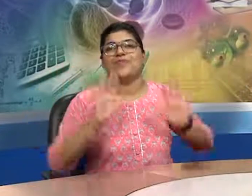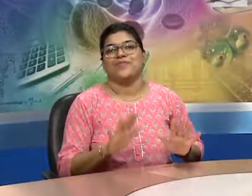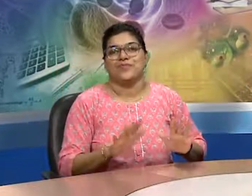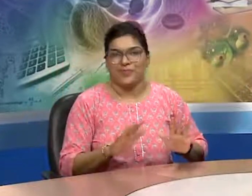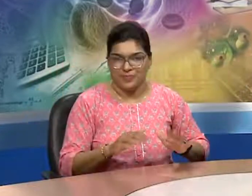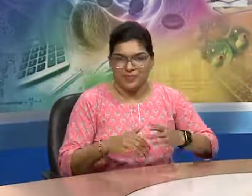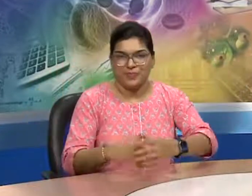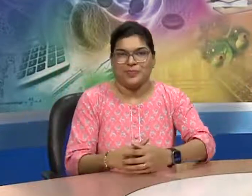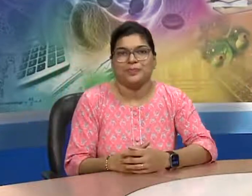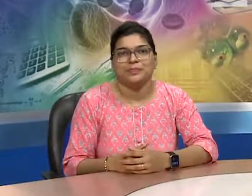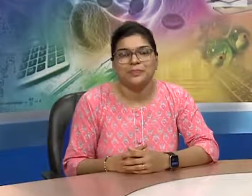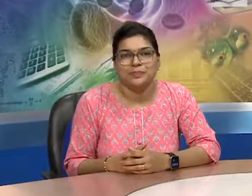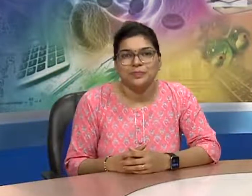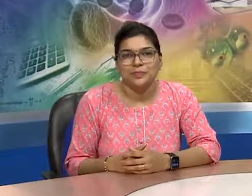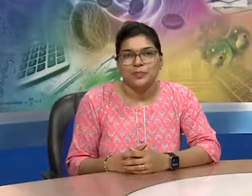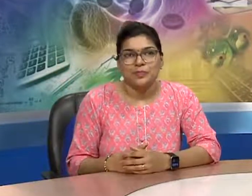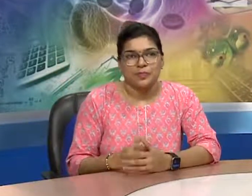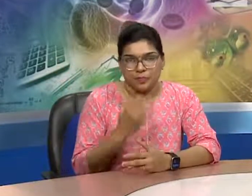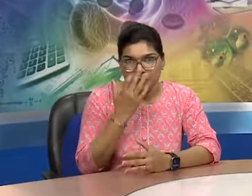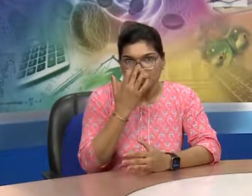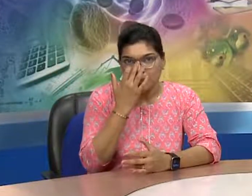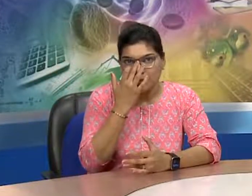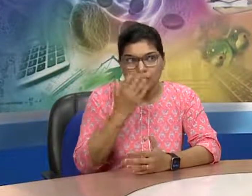successfully in its environment.